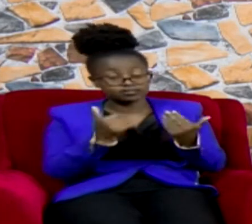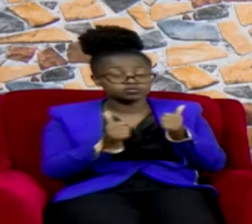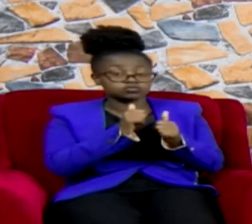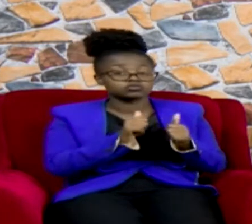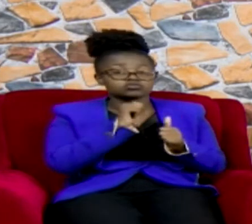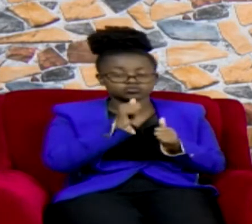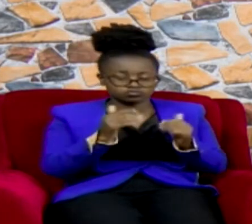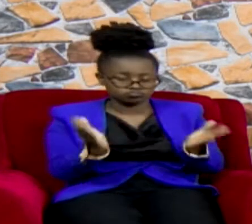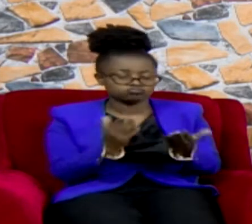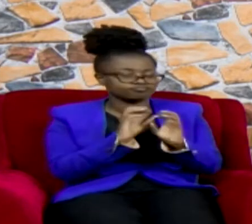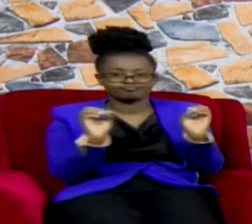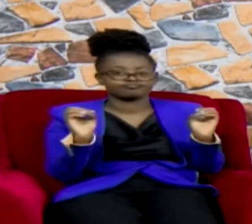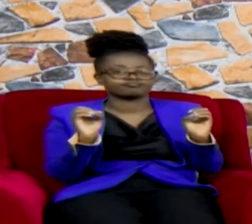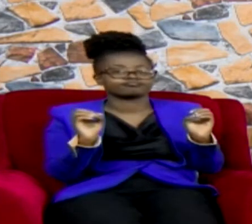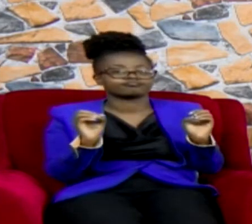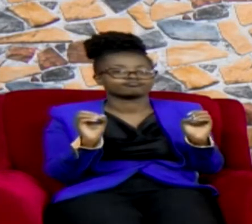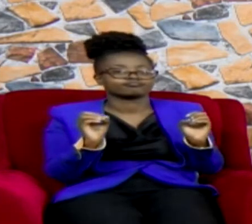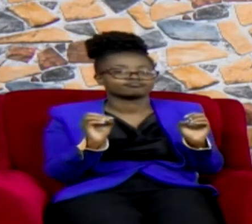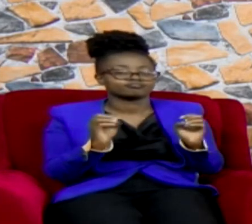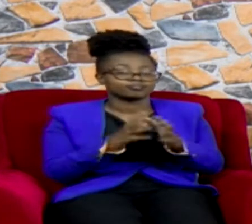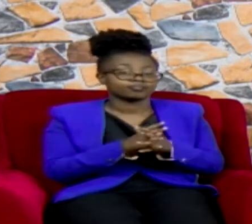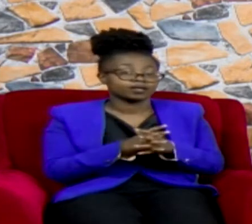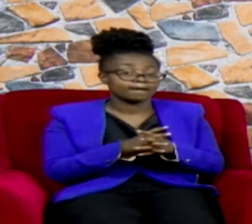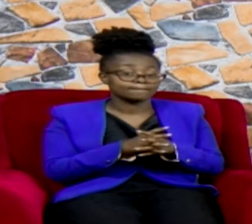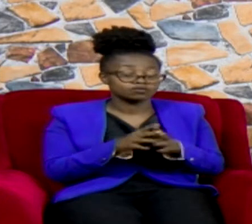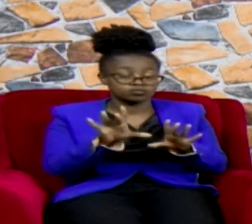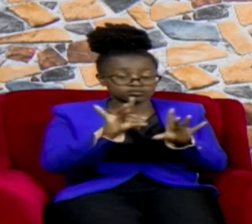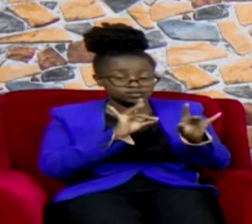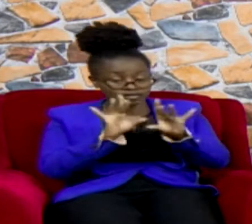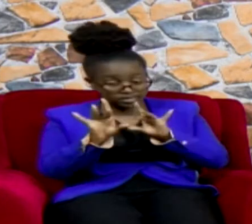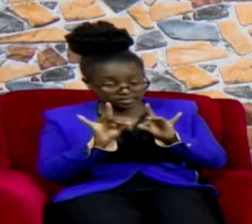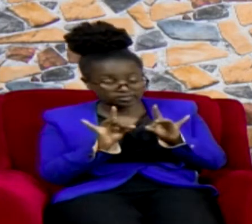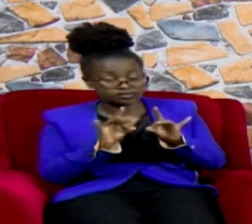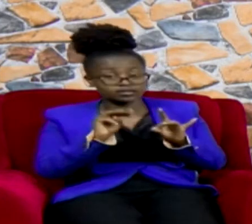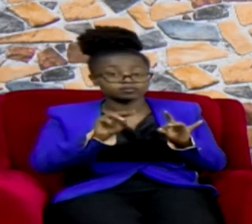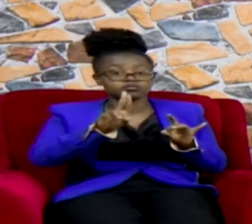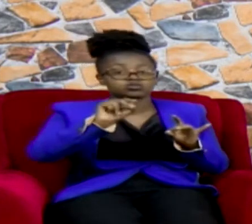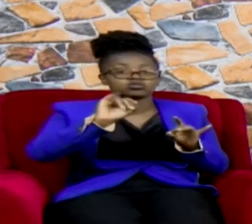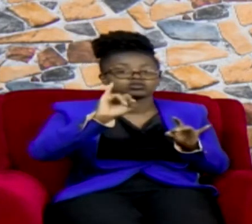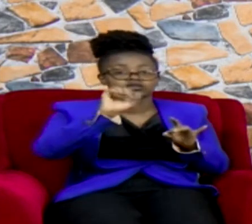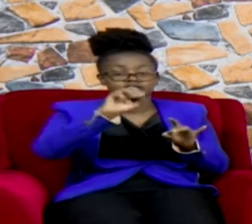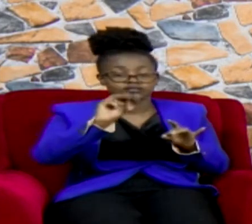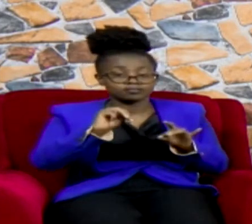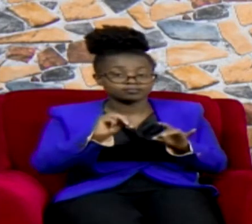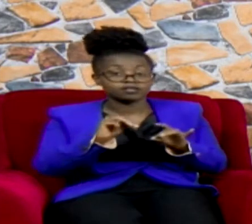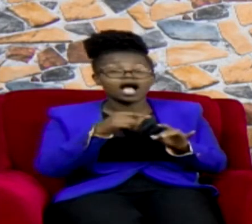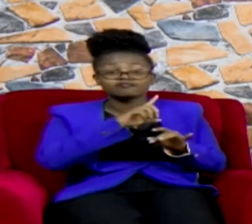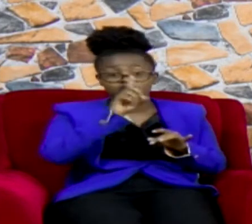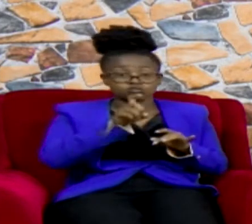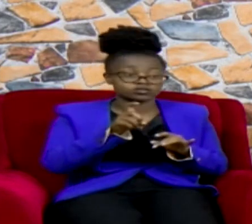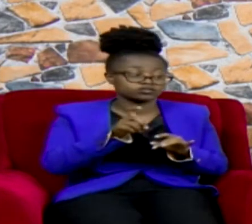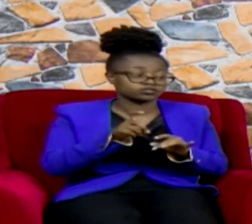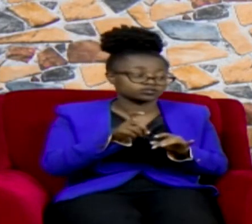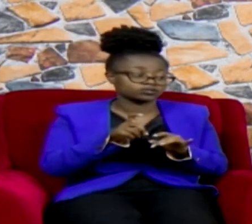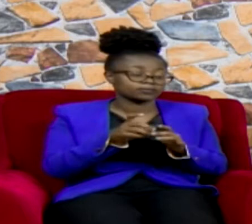not be encouraged. Yeah. Then apart from selective mutism, there was a question that had come in just in